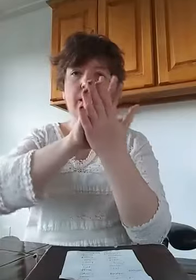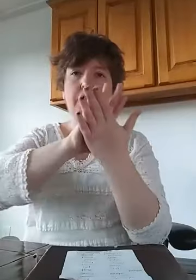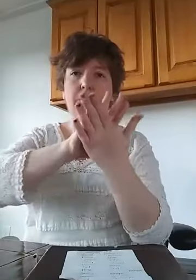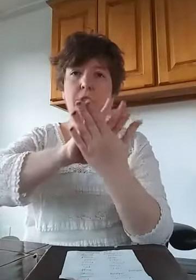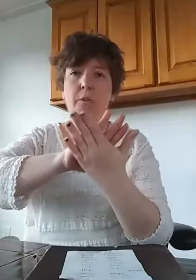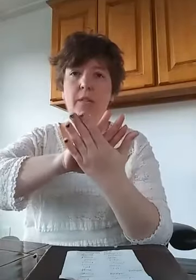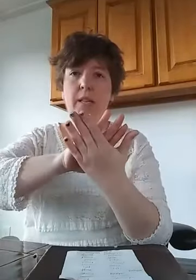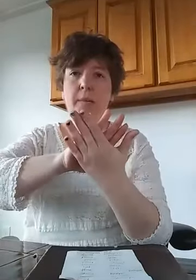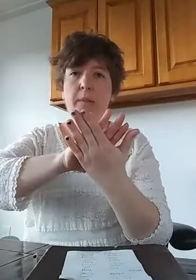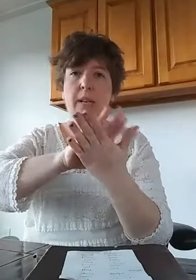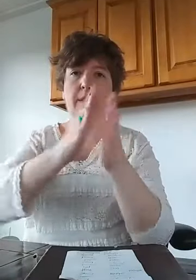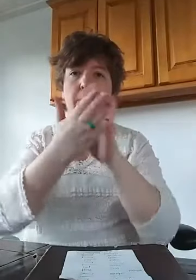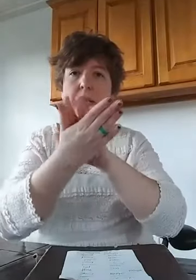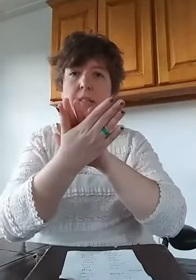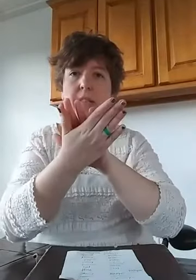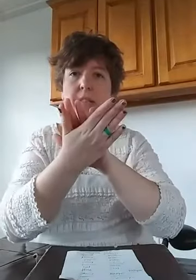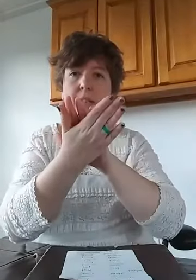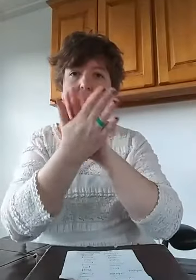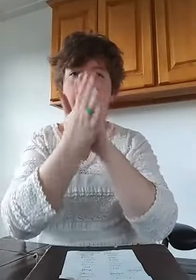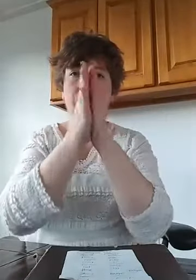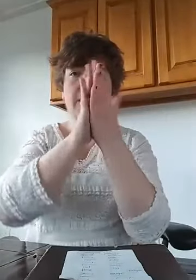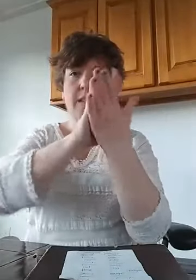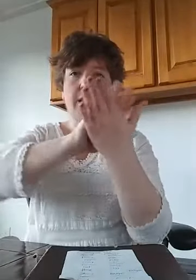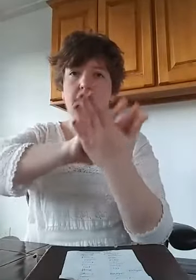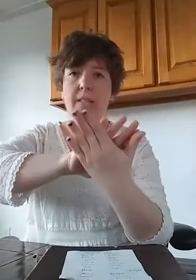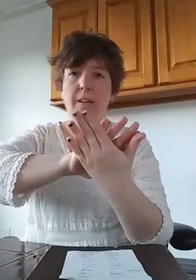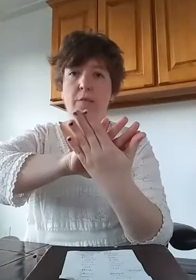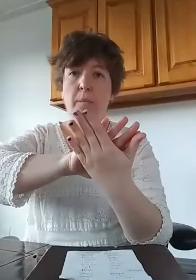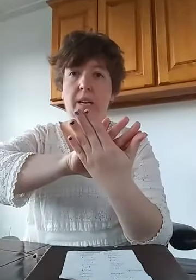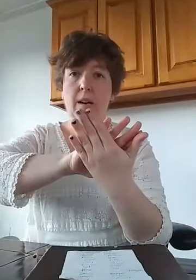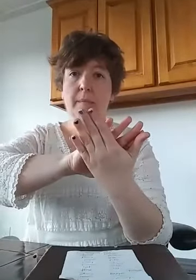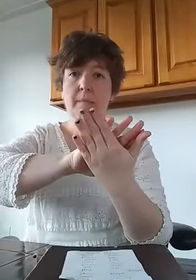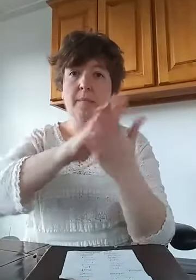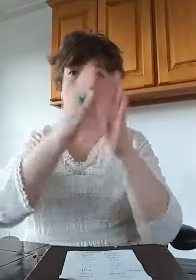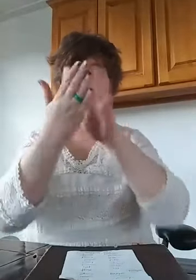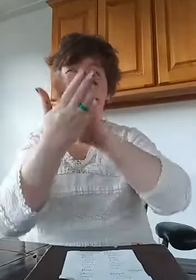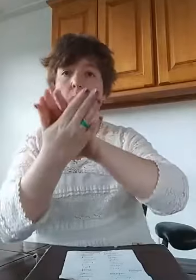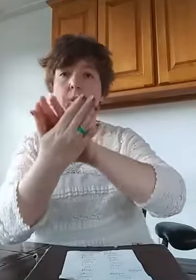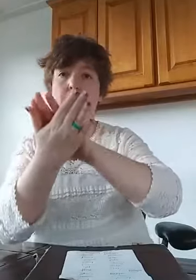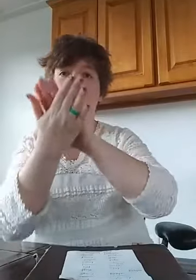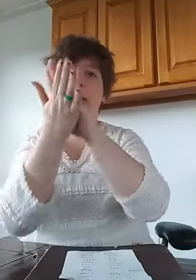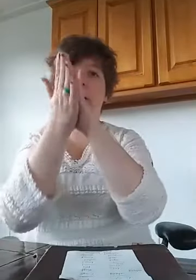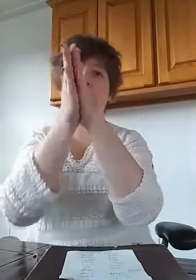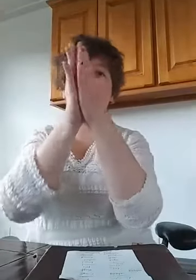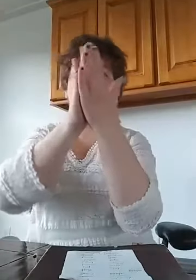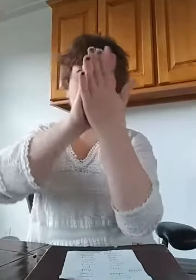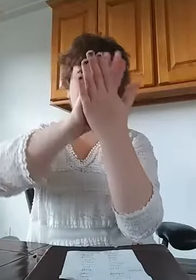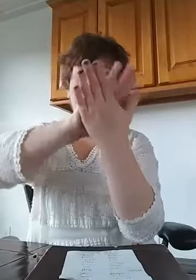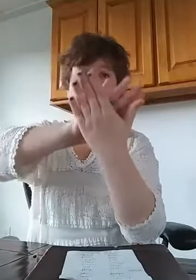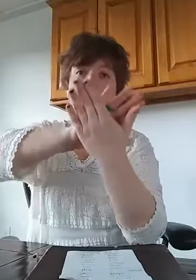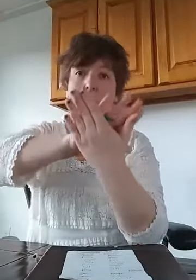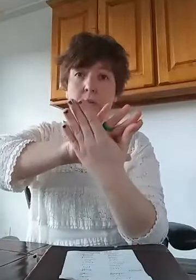It's two signs put together. This is the sign for become. It's one thing and then it changes into another,